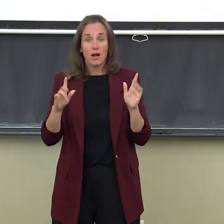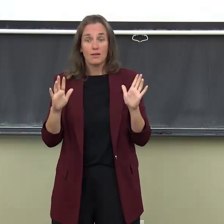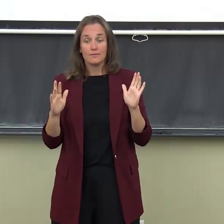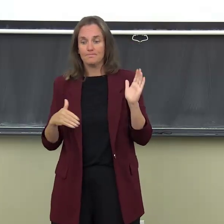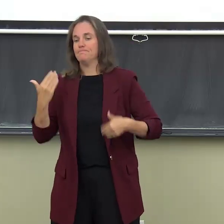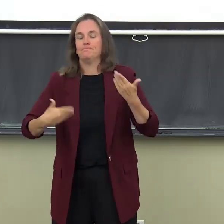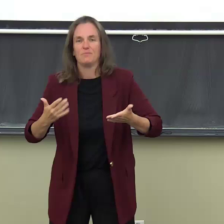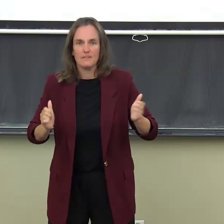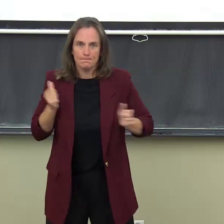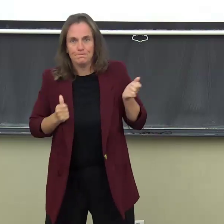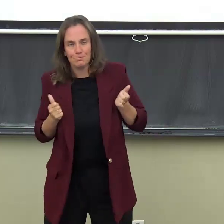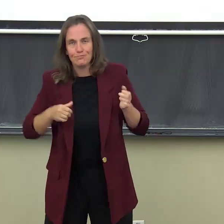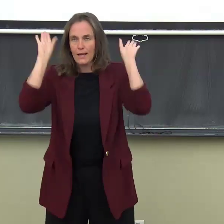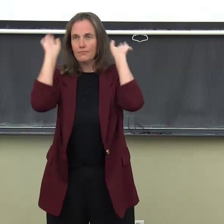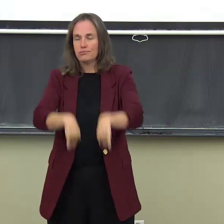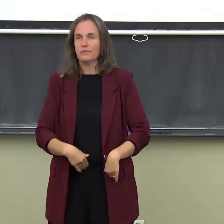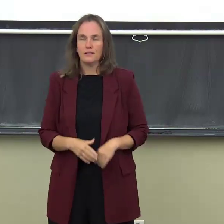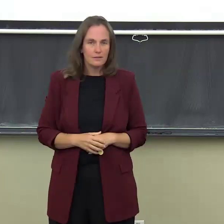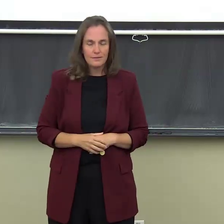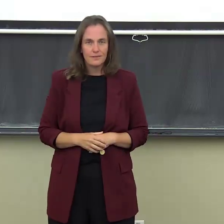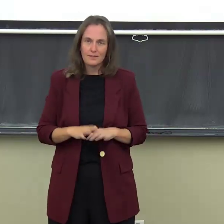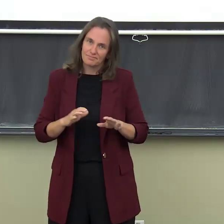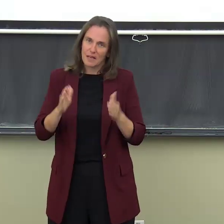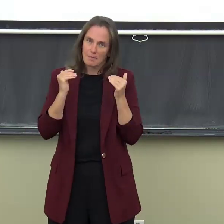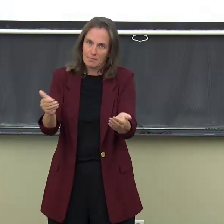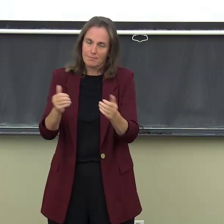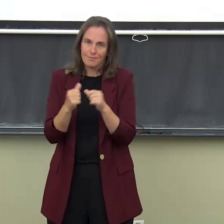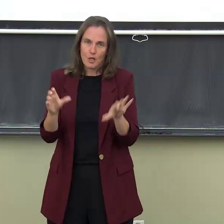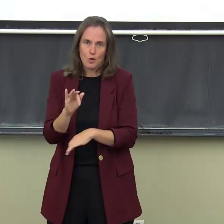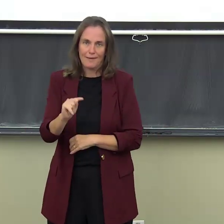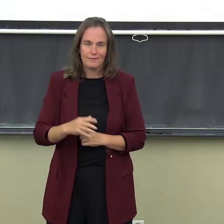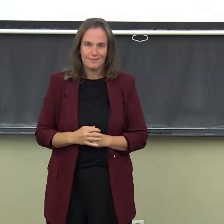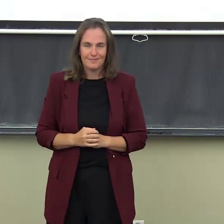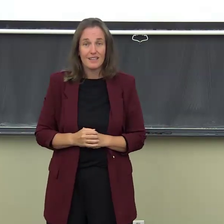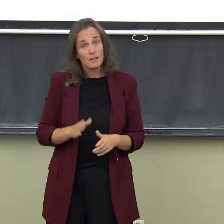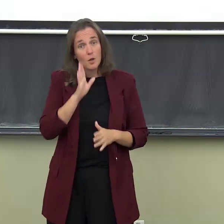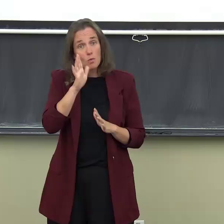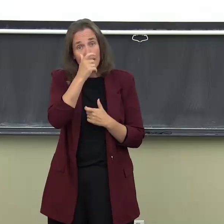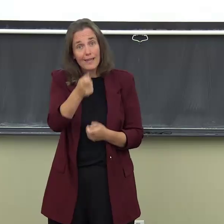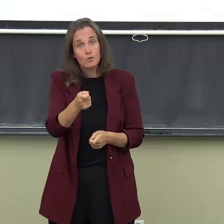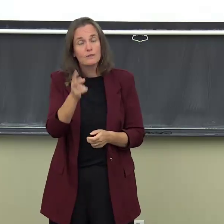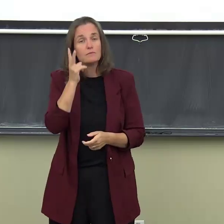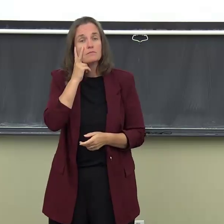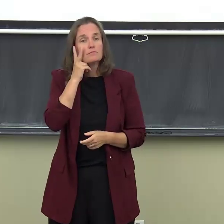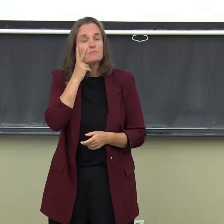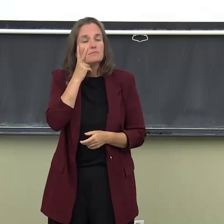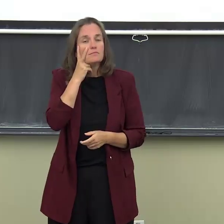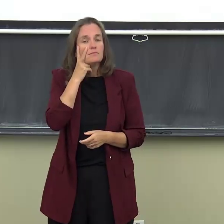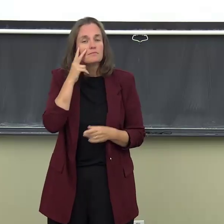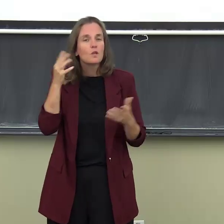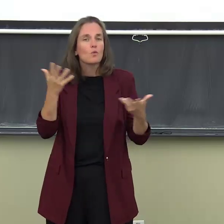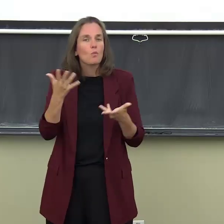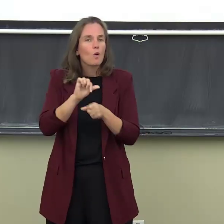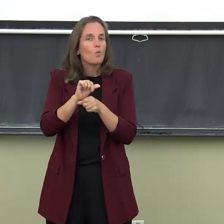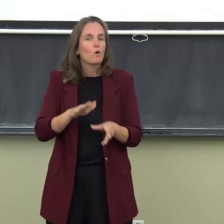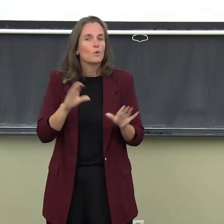oh, to heck, it's all going to, so I might as well do it. Well, it'll be interesting to see what